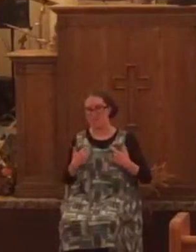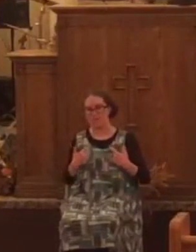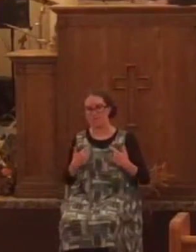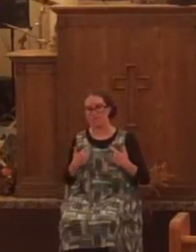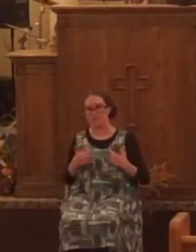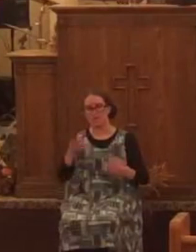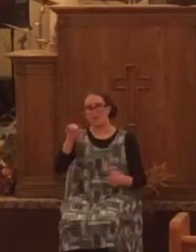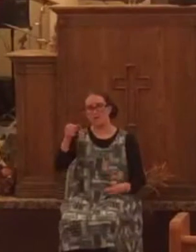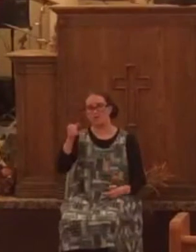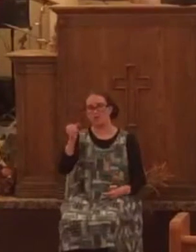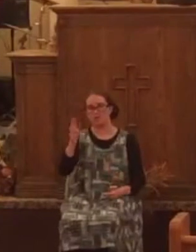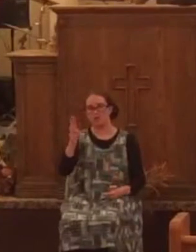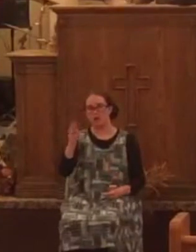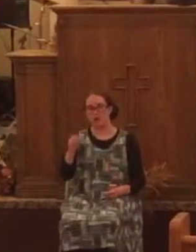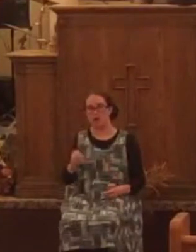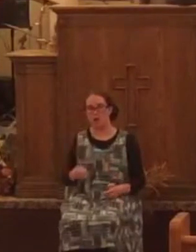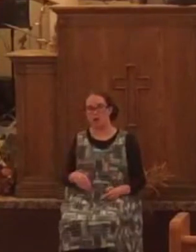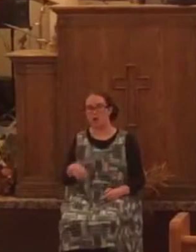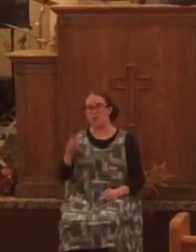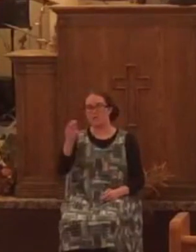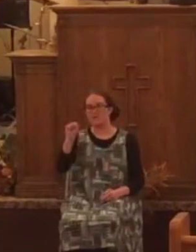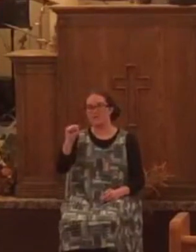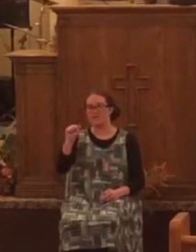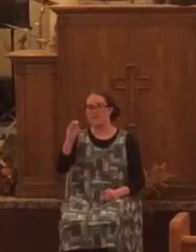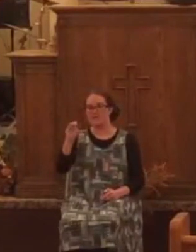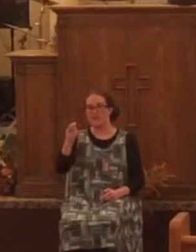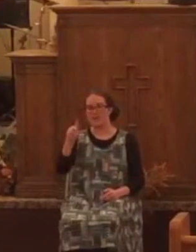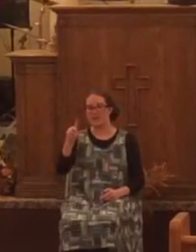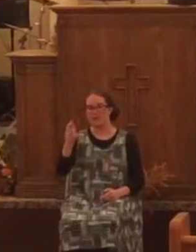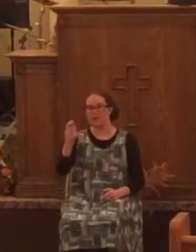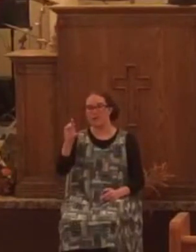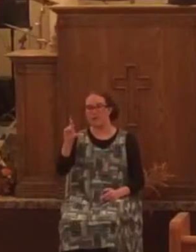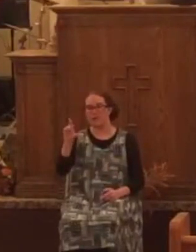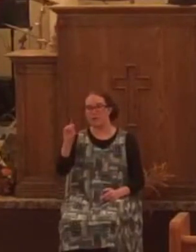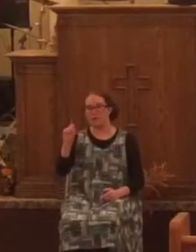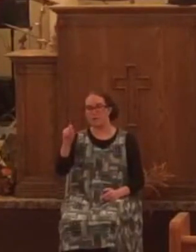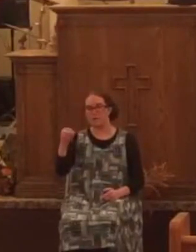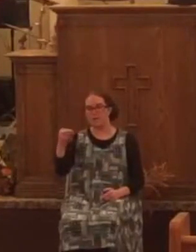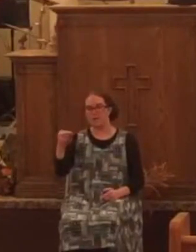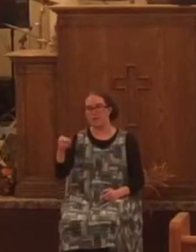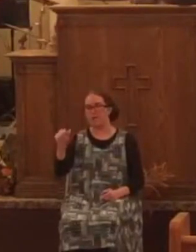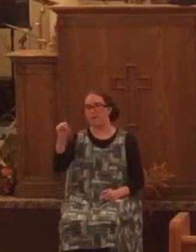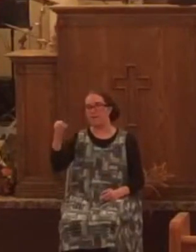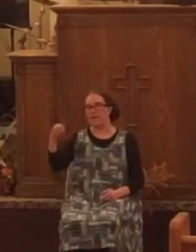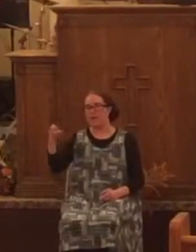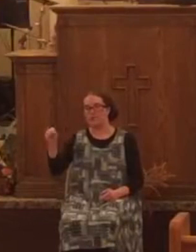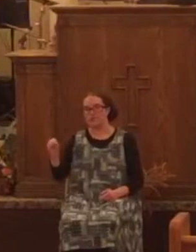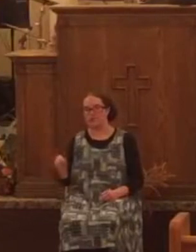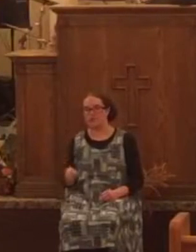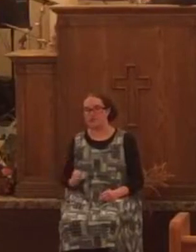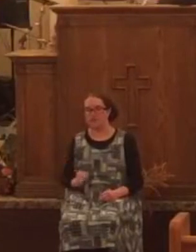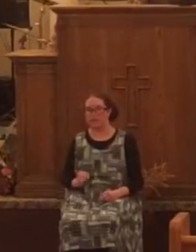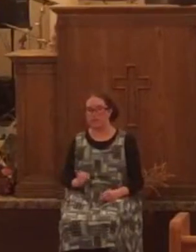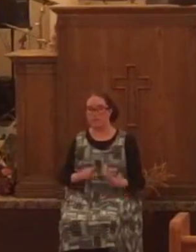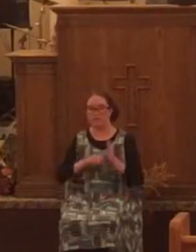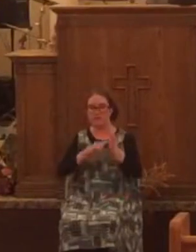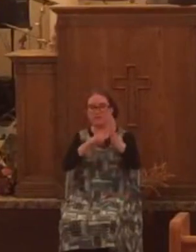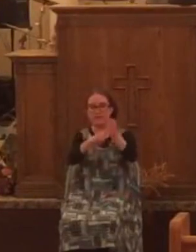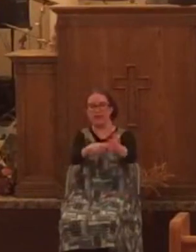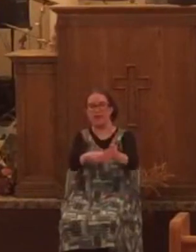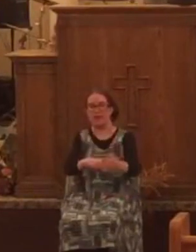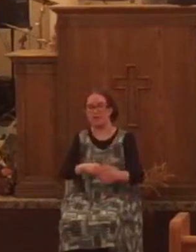Amen. Job was under sackcloth and ashes. Right. Amen. Praise God. Amen. It's a